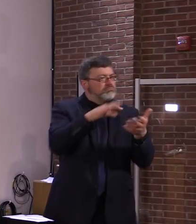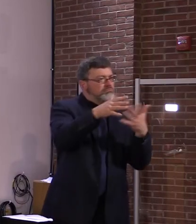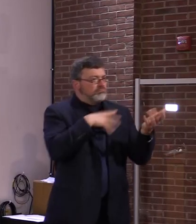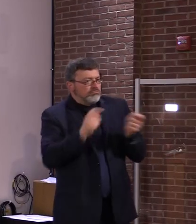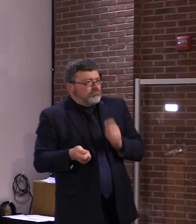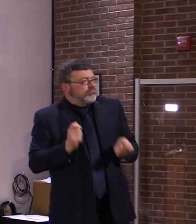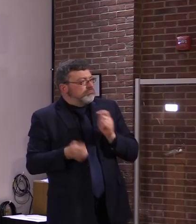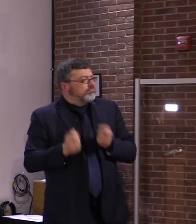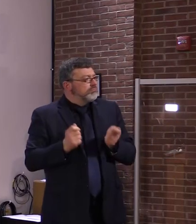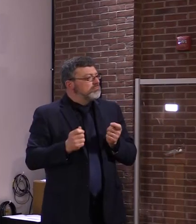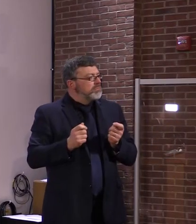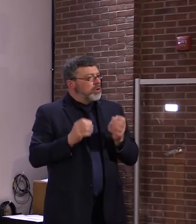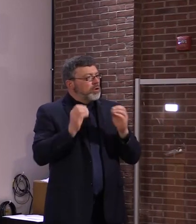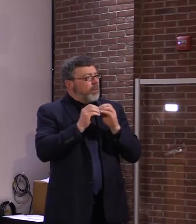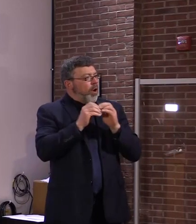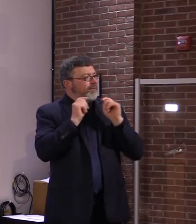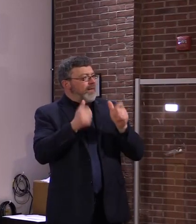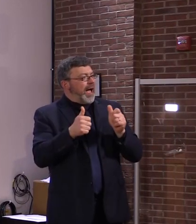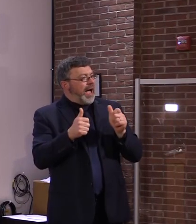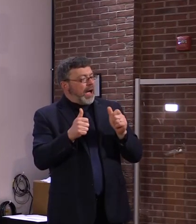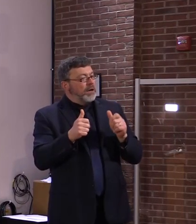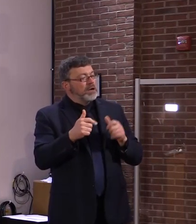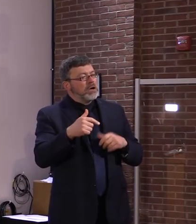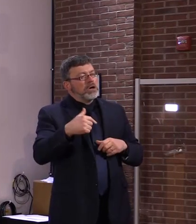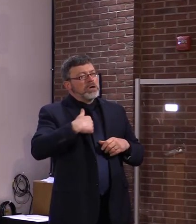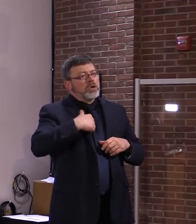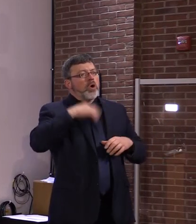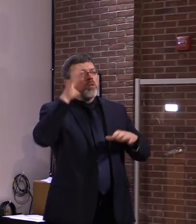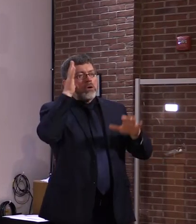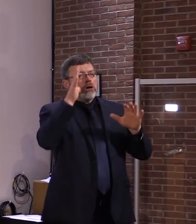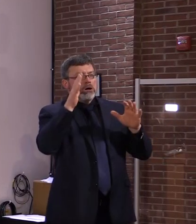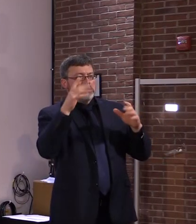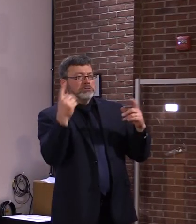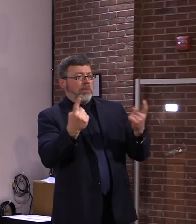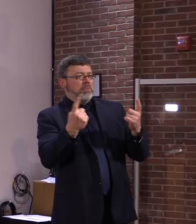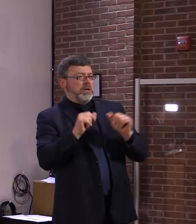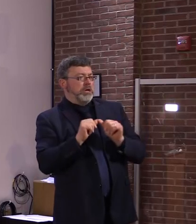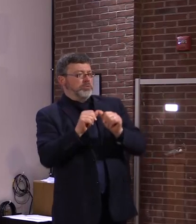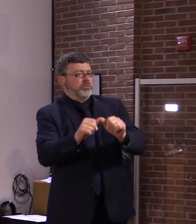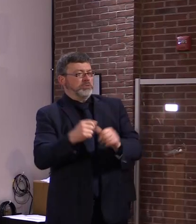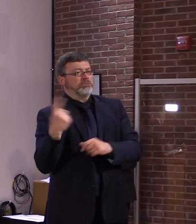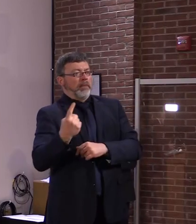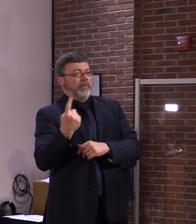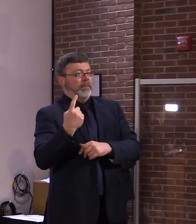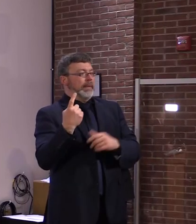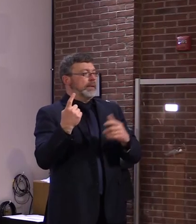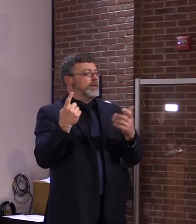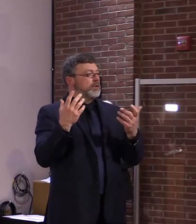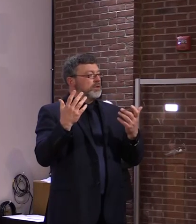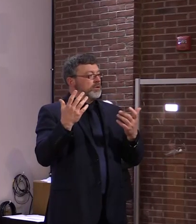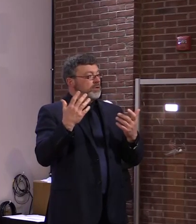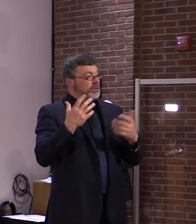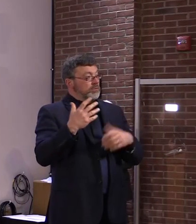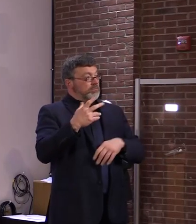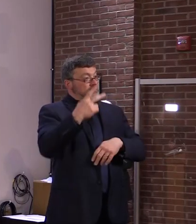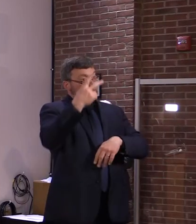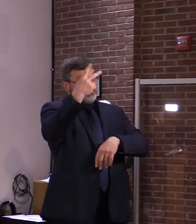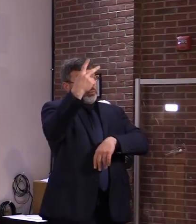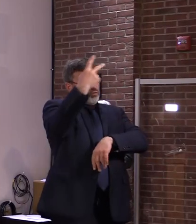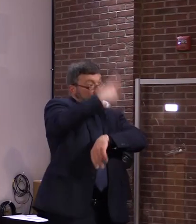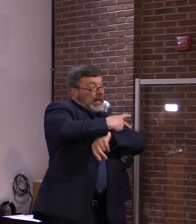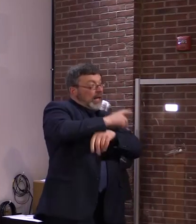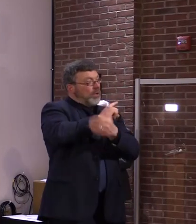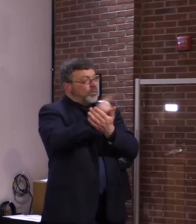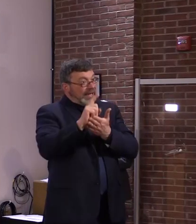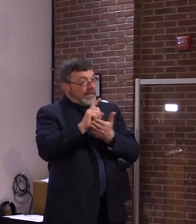for 2.5 hours, two times a week in doing so. We might have to restrict the number of